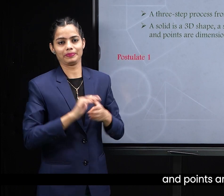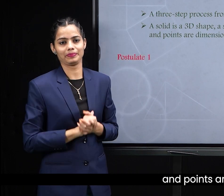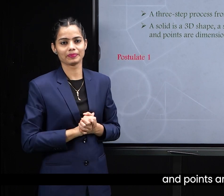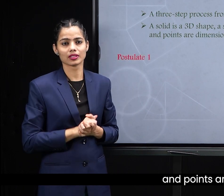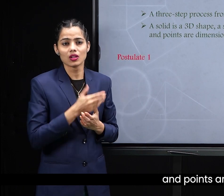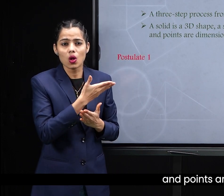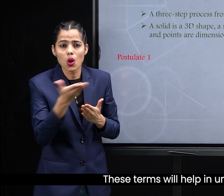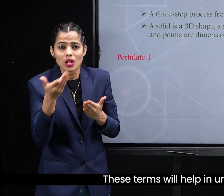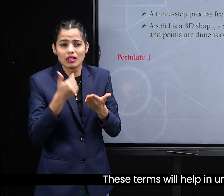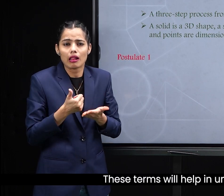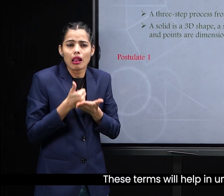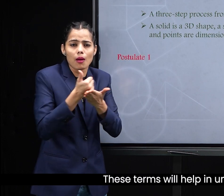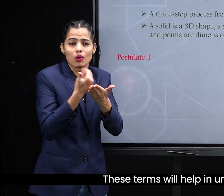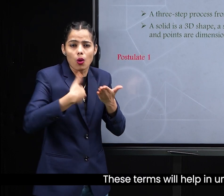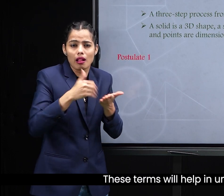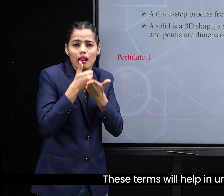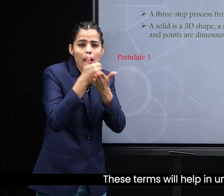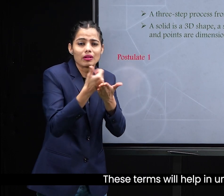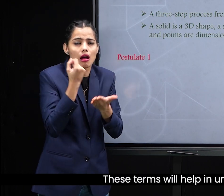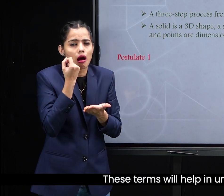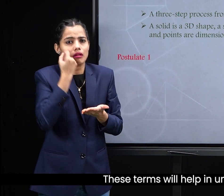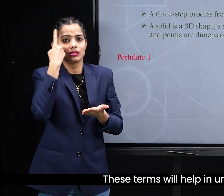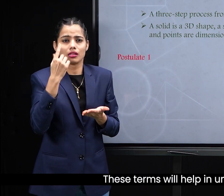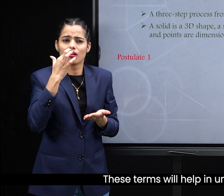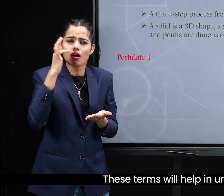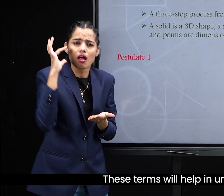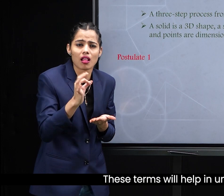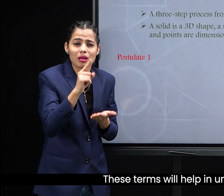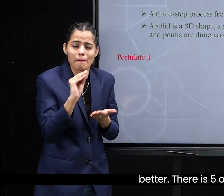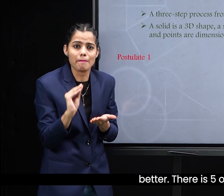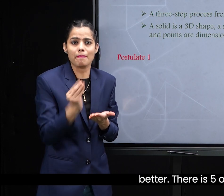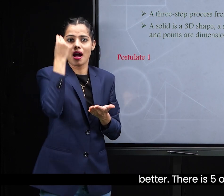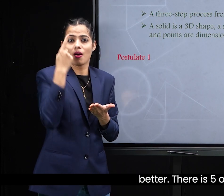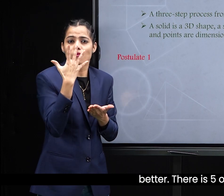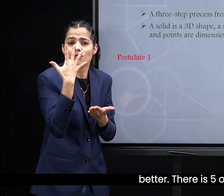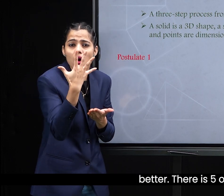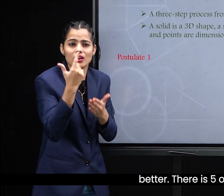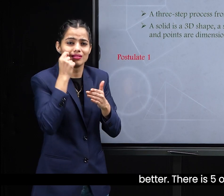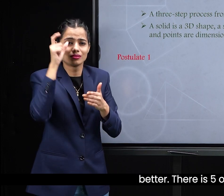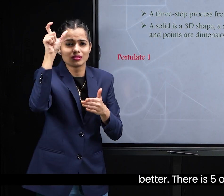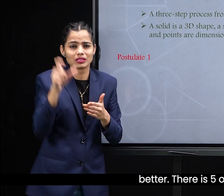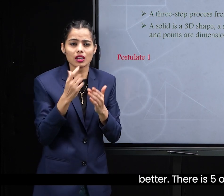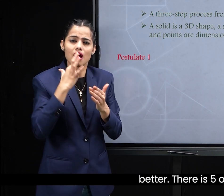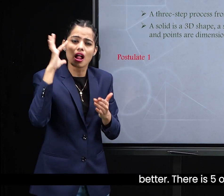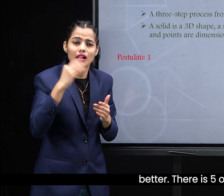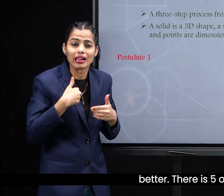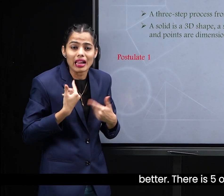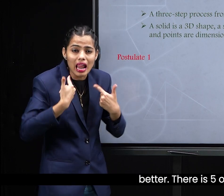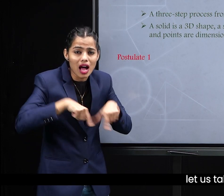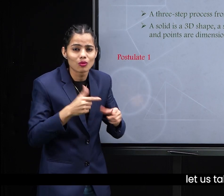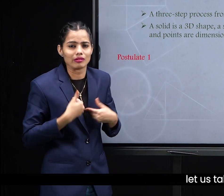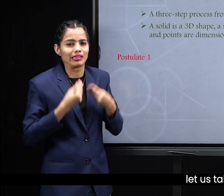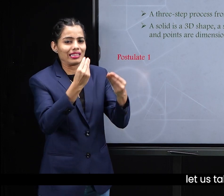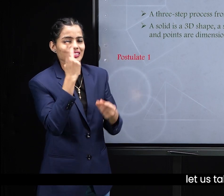dimensions. These terms will help in understanding the postulates better. There is a 5 of Euclid's